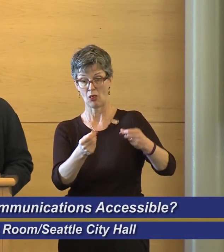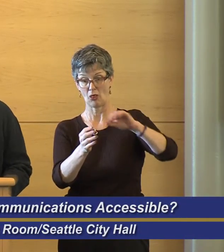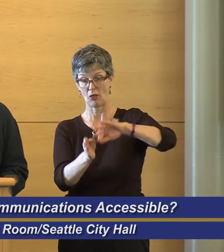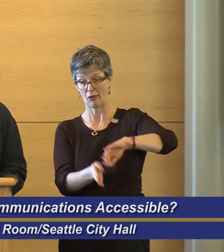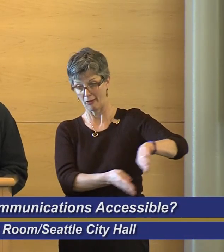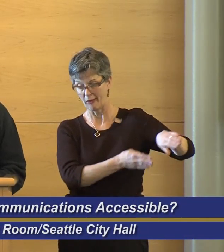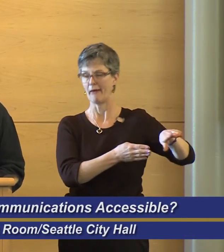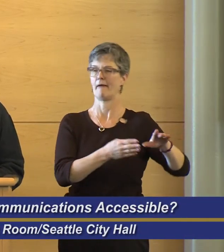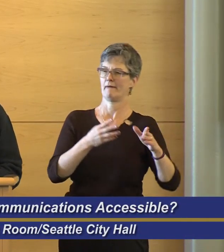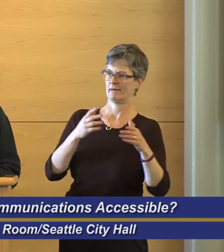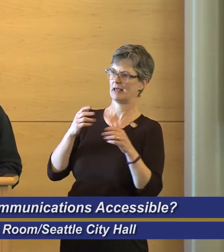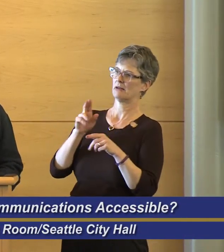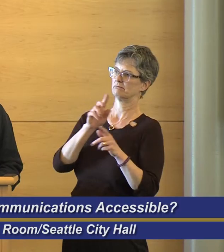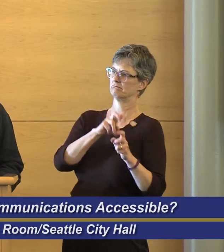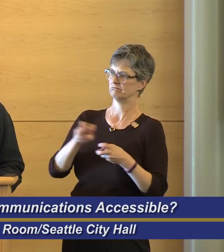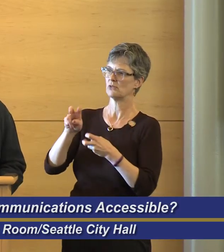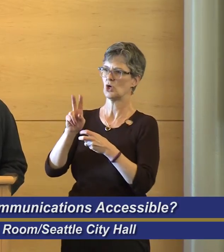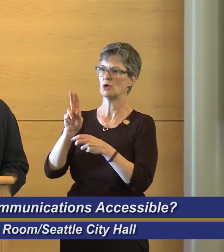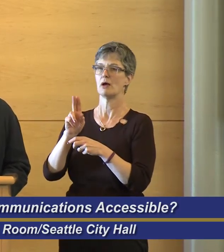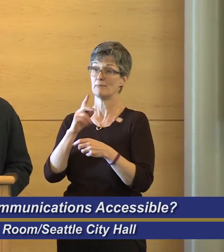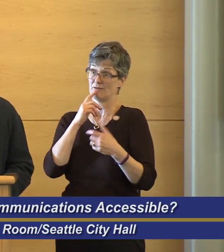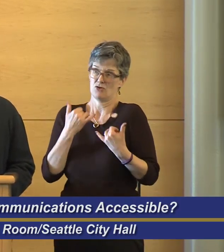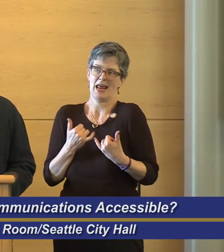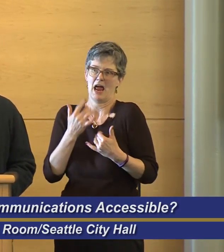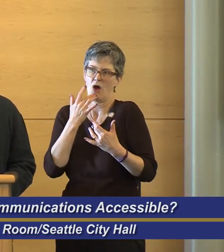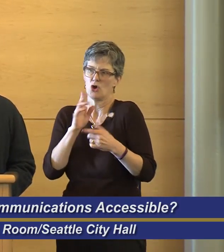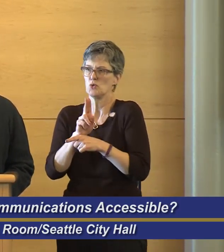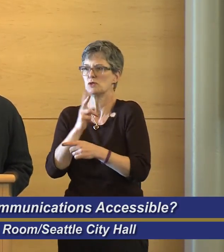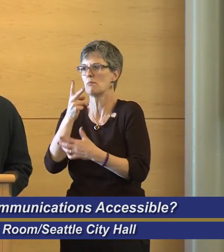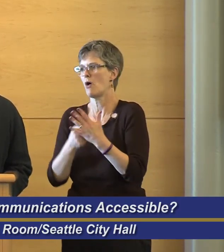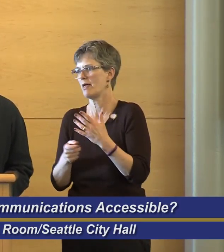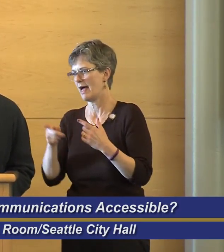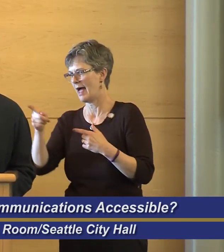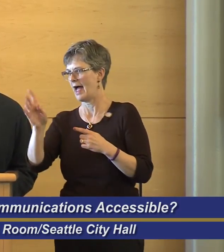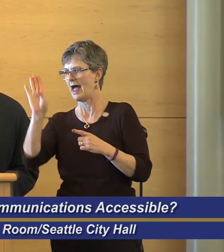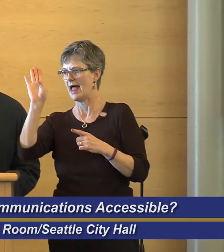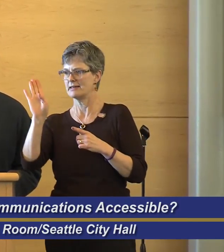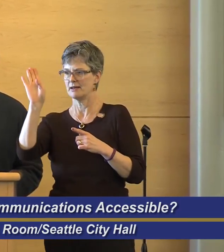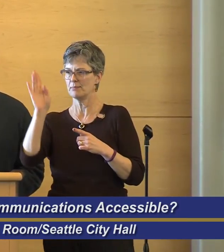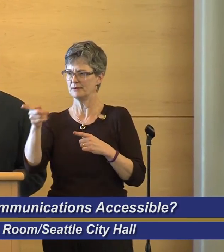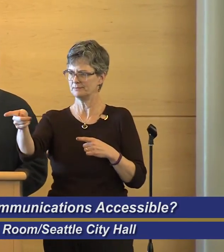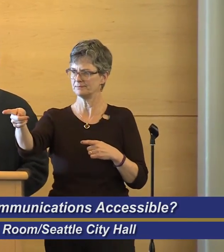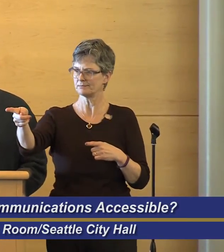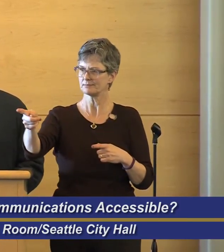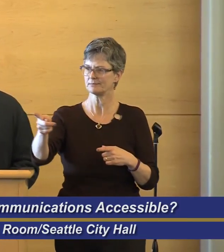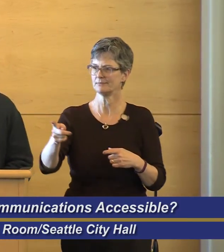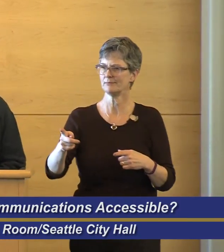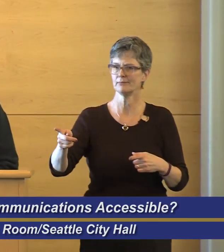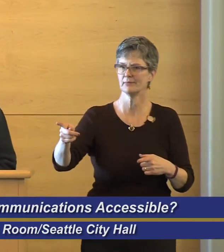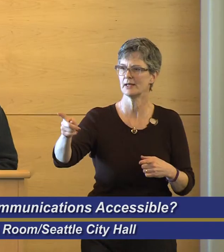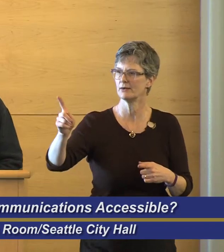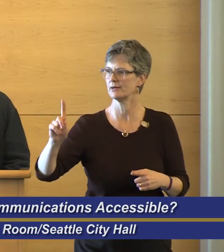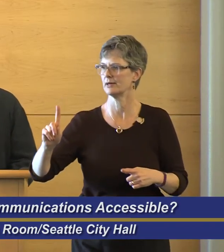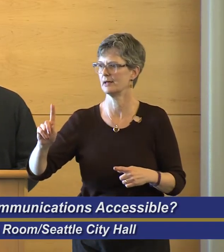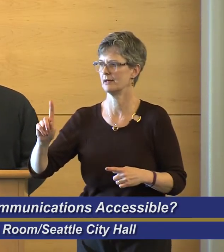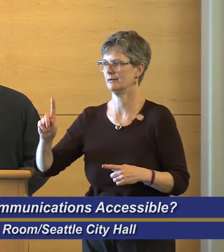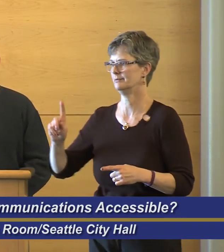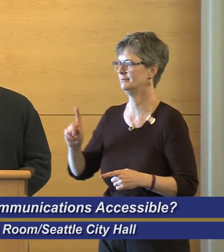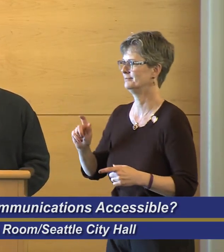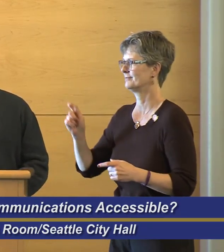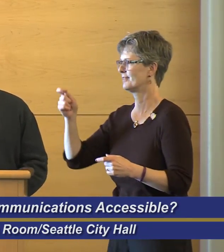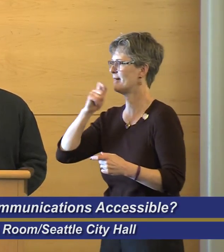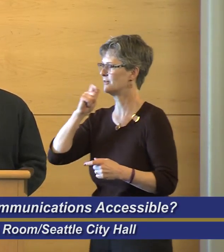to make sure that, you know, all needs are met for a little while anyway, until it's reasonable to assume that people have caught up and